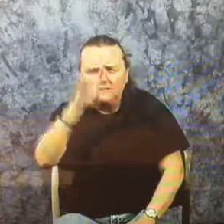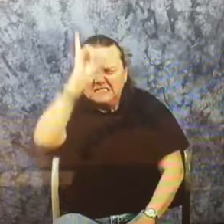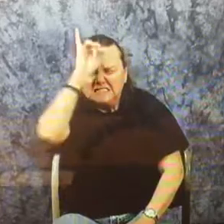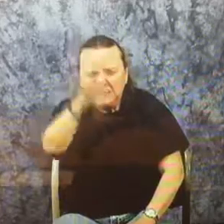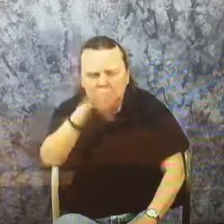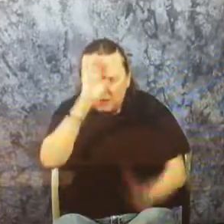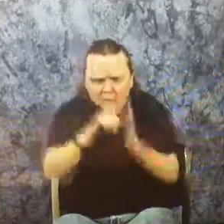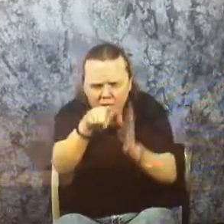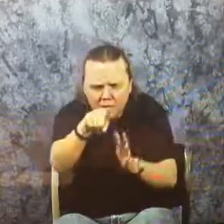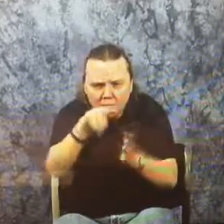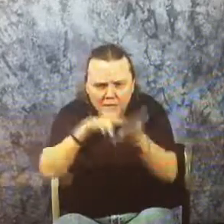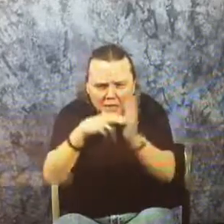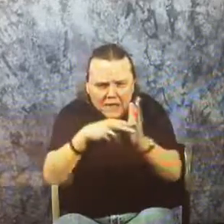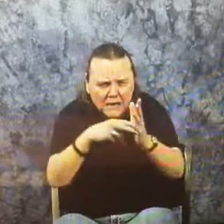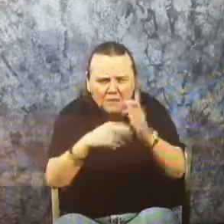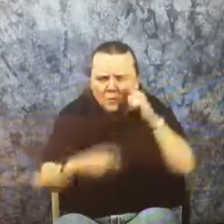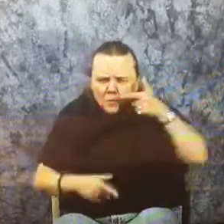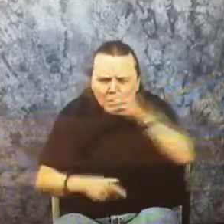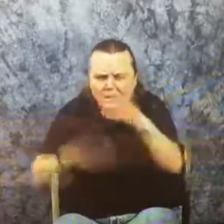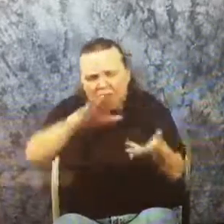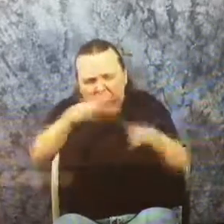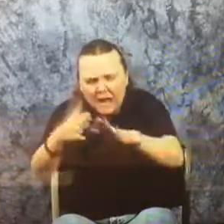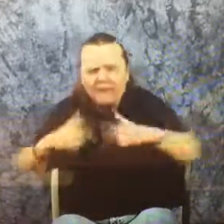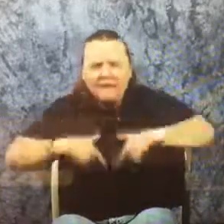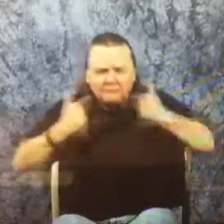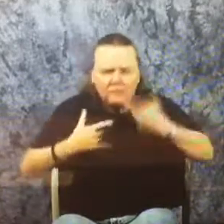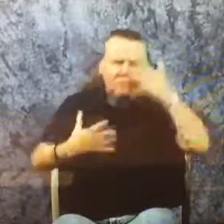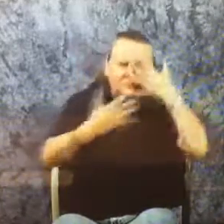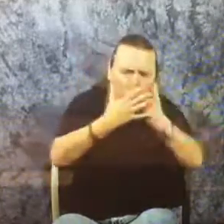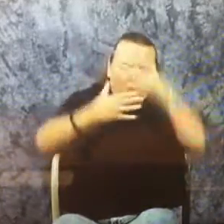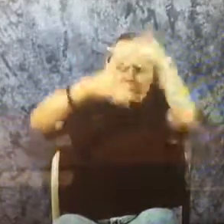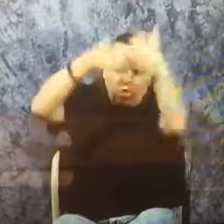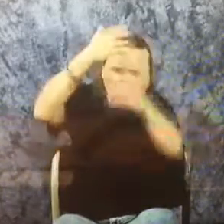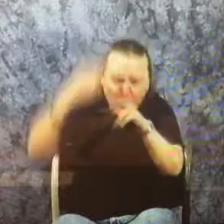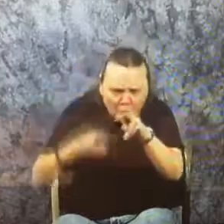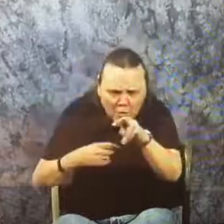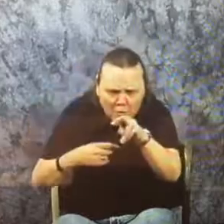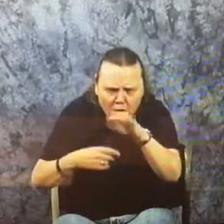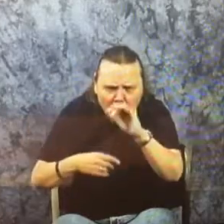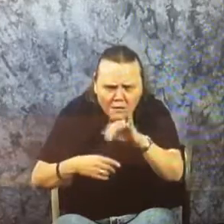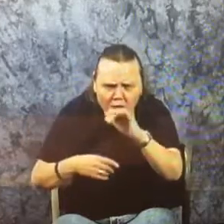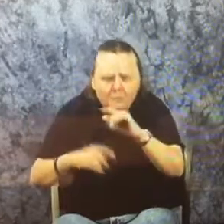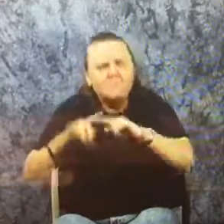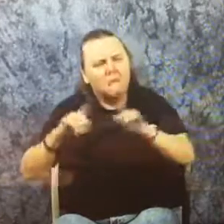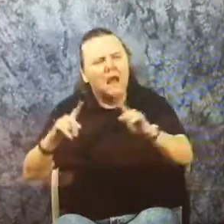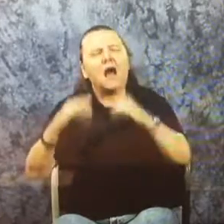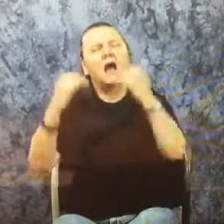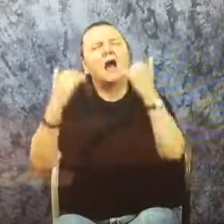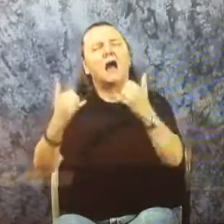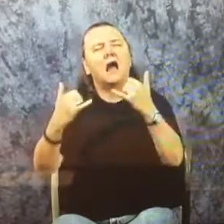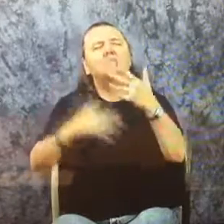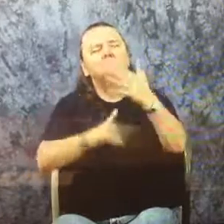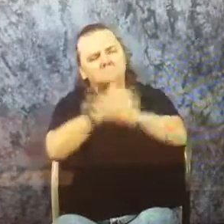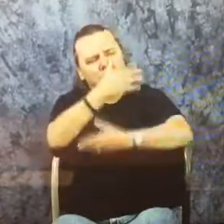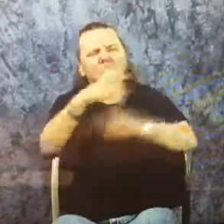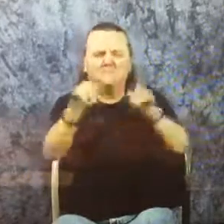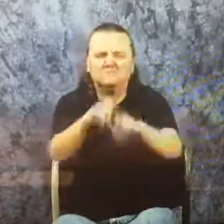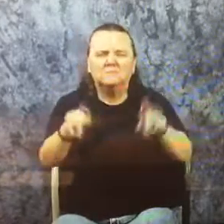most wanted list, and there was tons and tons of things, which many people who were shot or would go to prison for life.